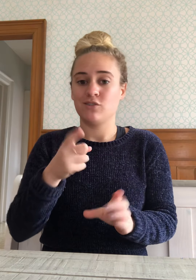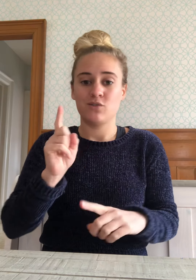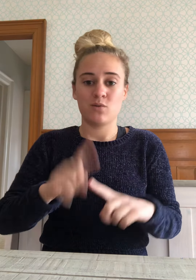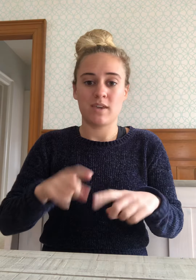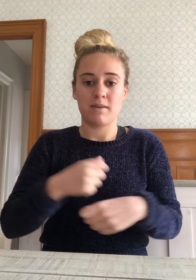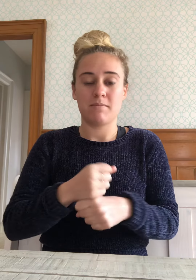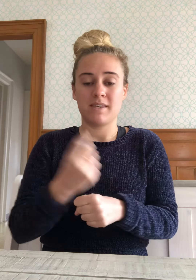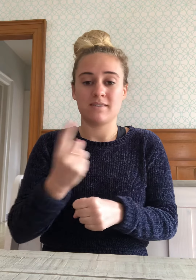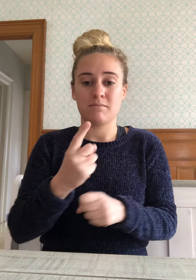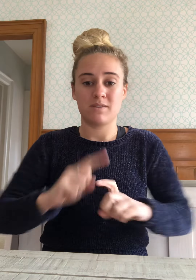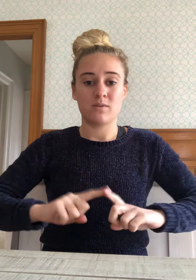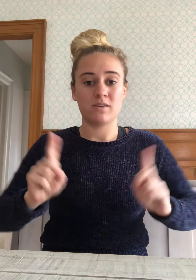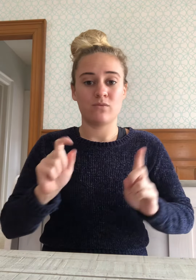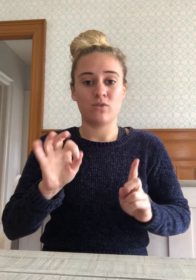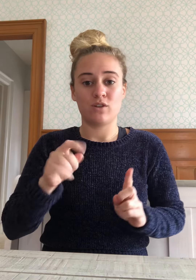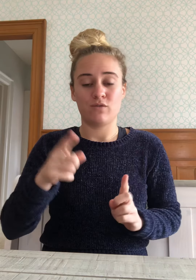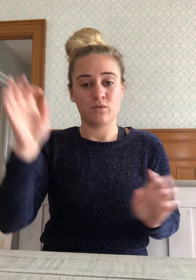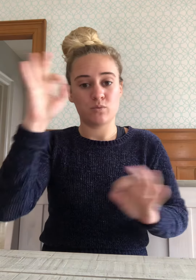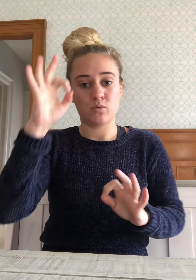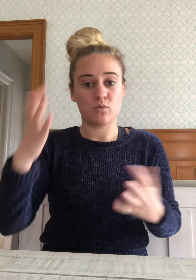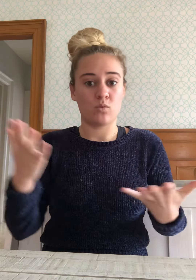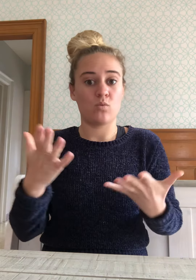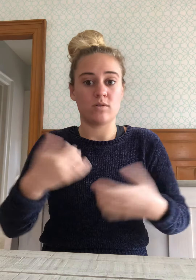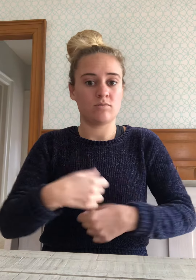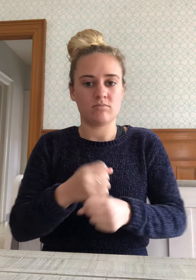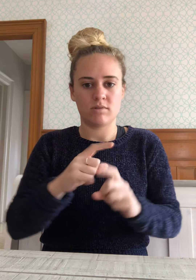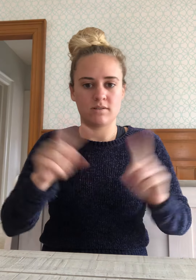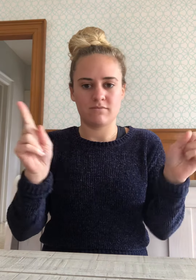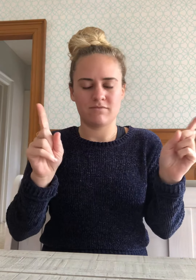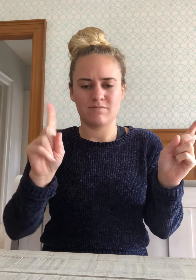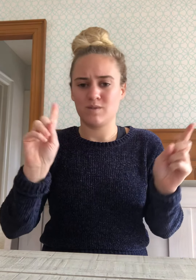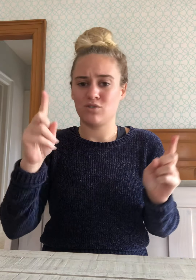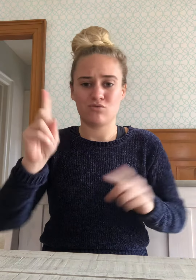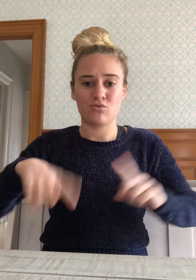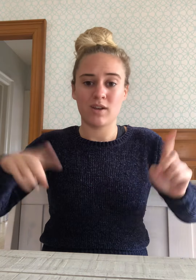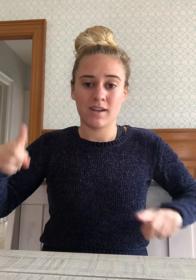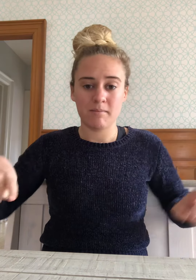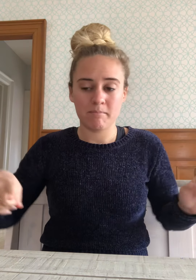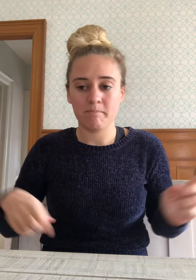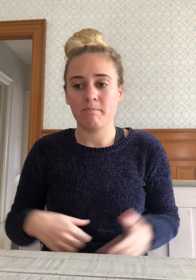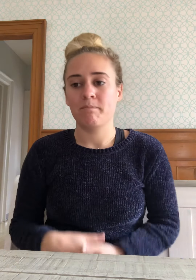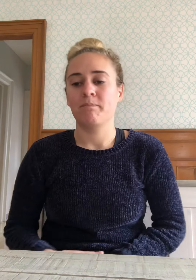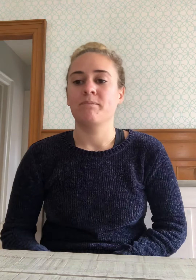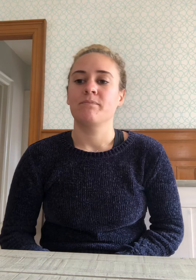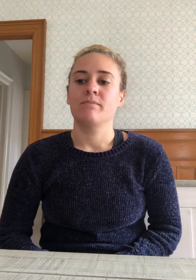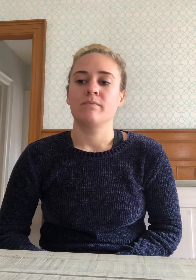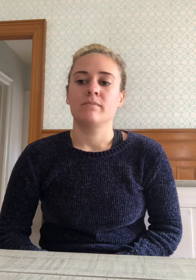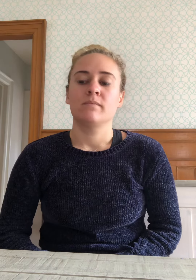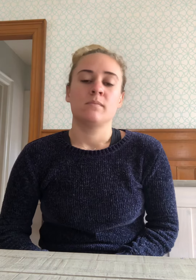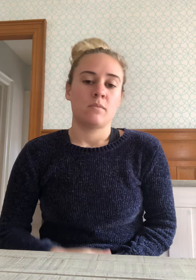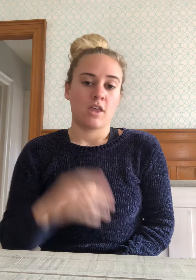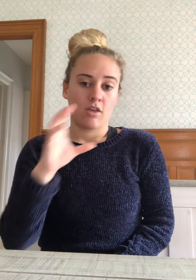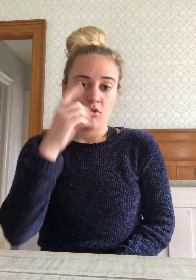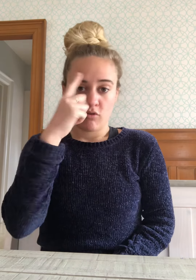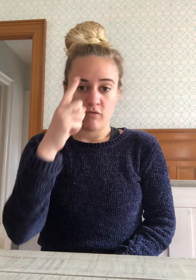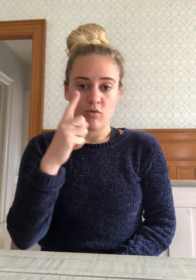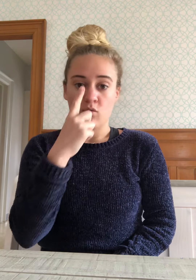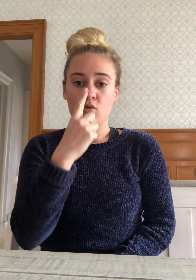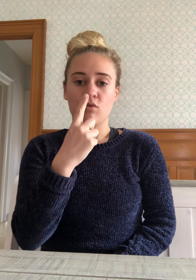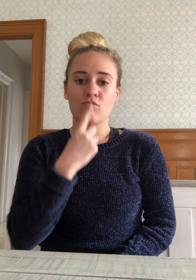what to make different. It's just random. Watch for the red flags, right? The patient has an